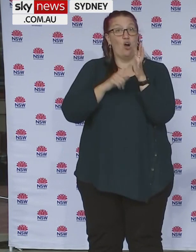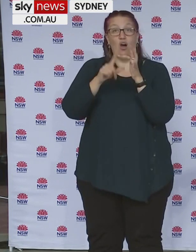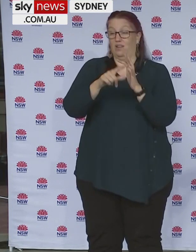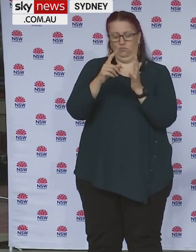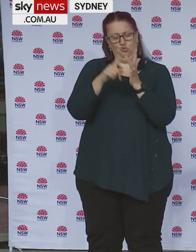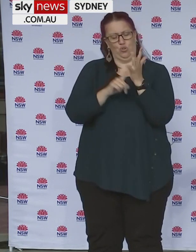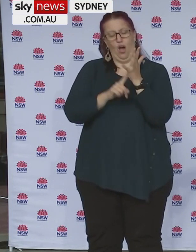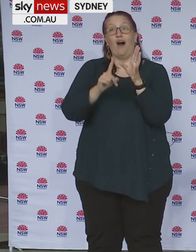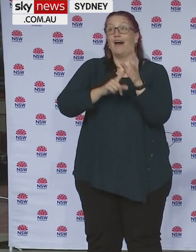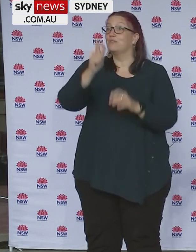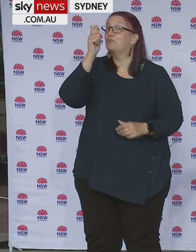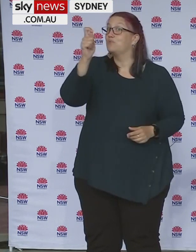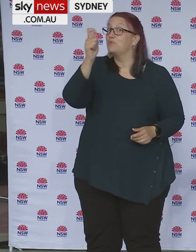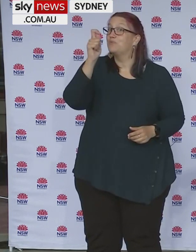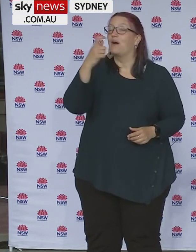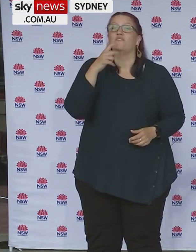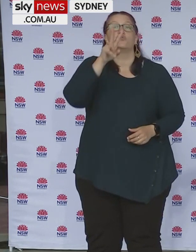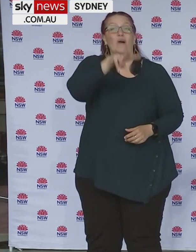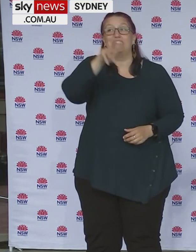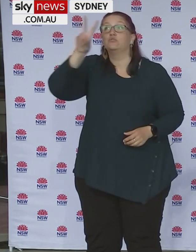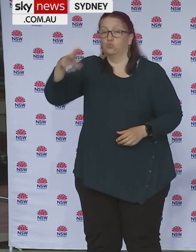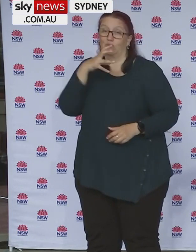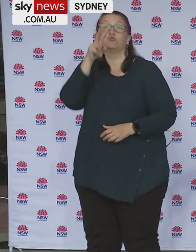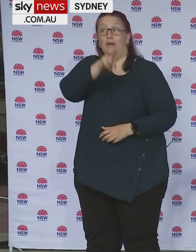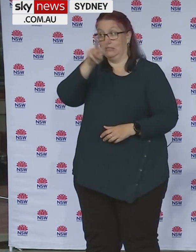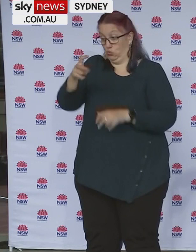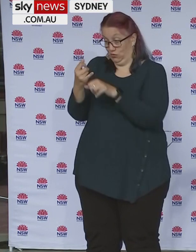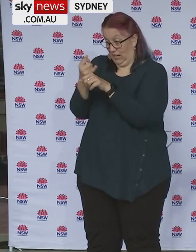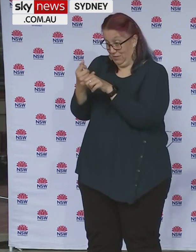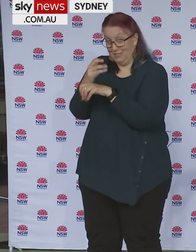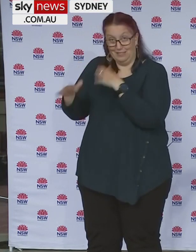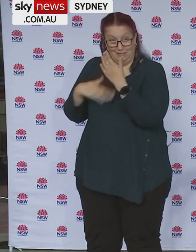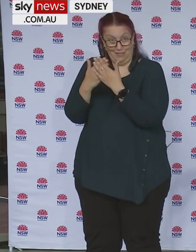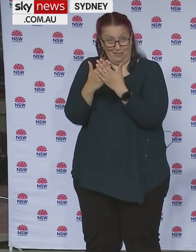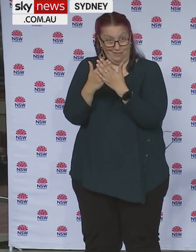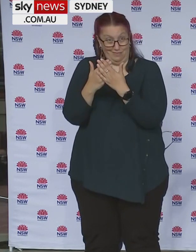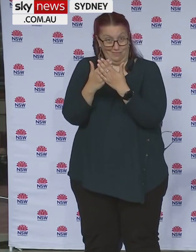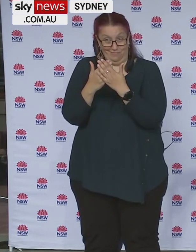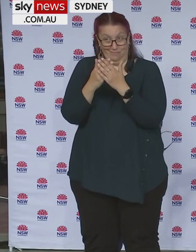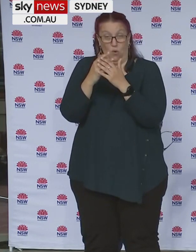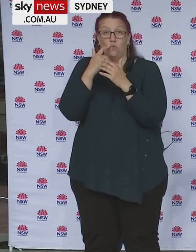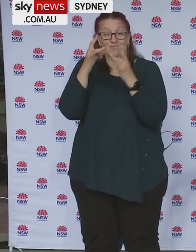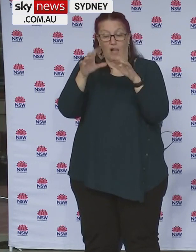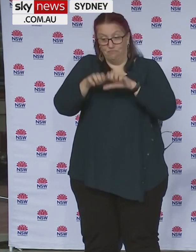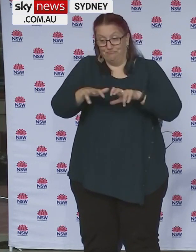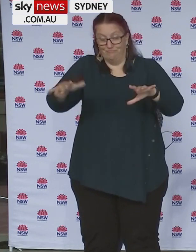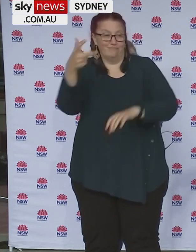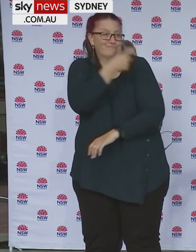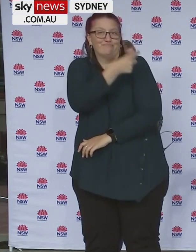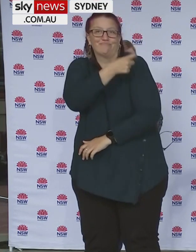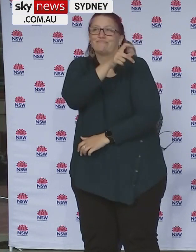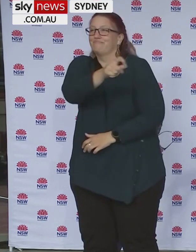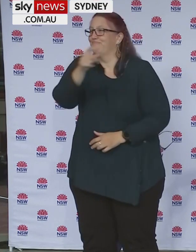away, 22 will be coming online, and we're having ongoing conversations with the Pharmacy Guild. New South Wales Health and the Pharmacy Guild are